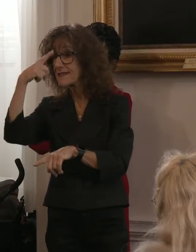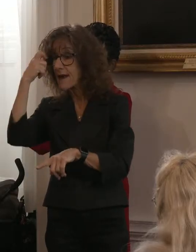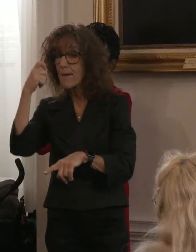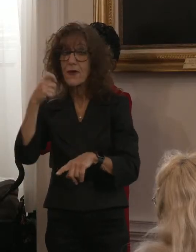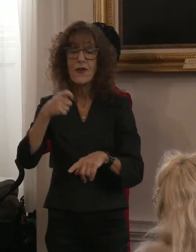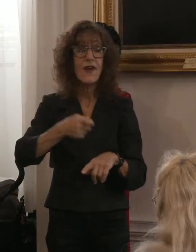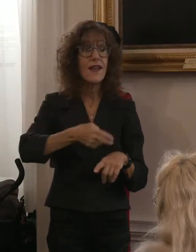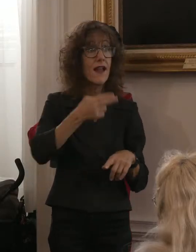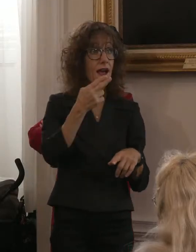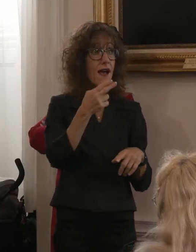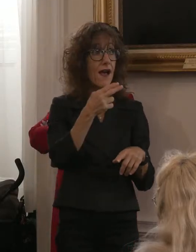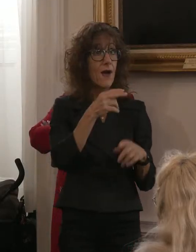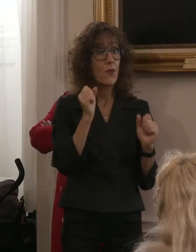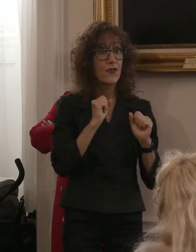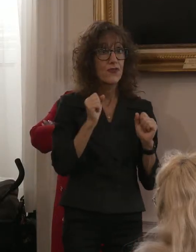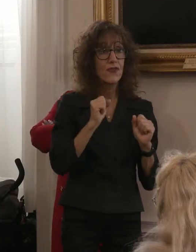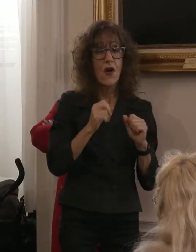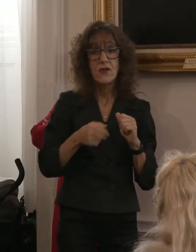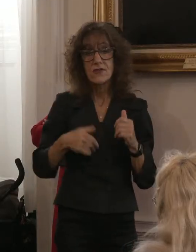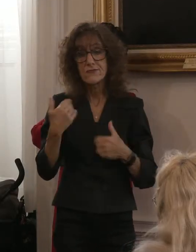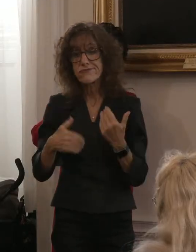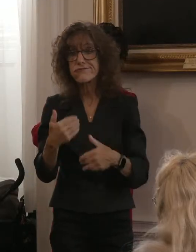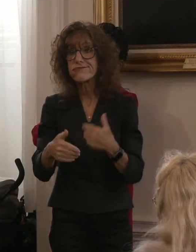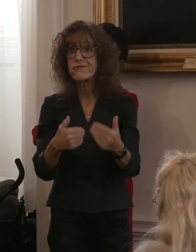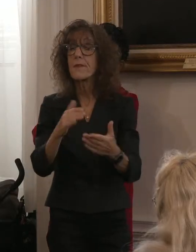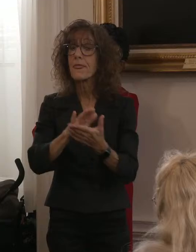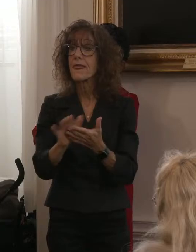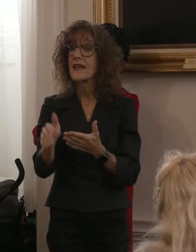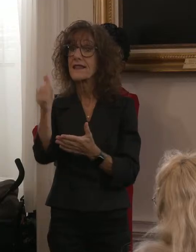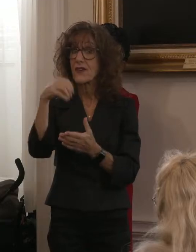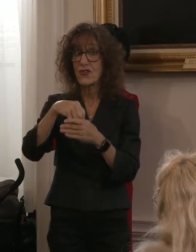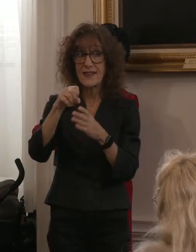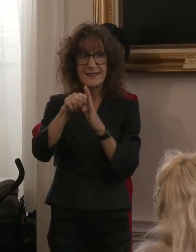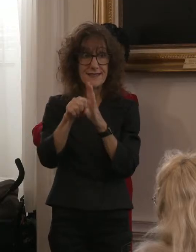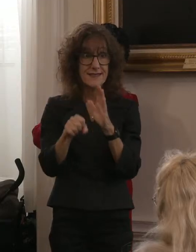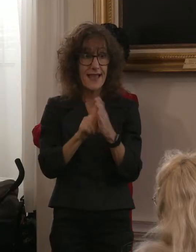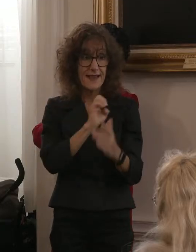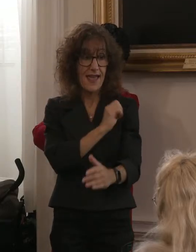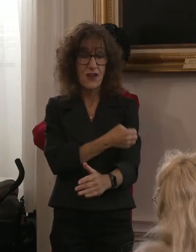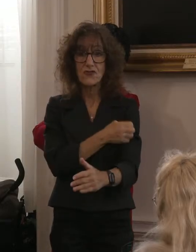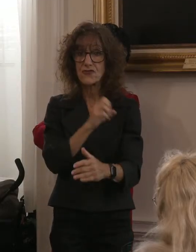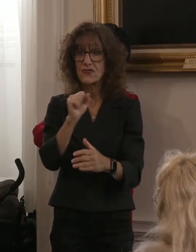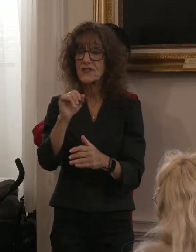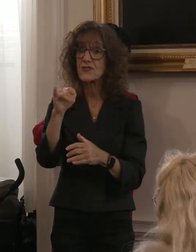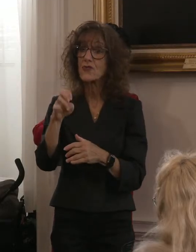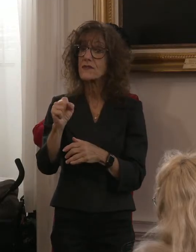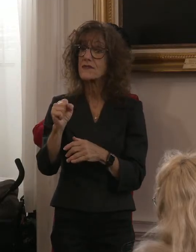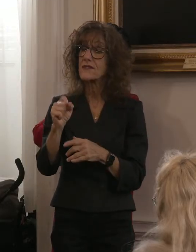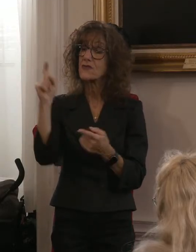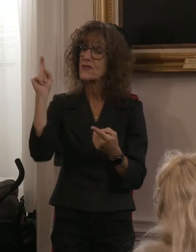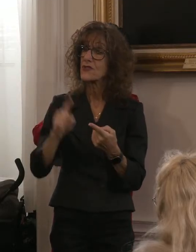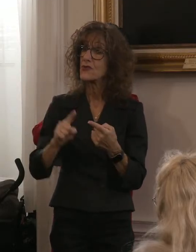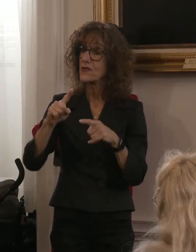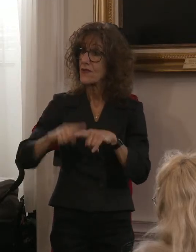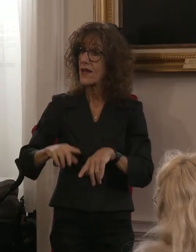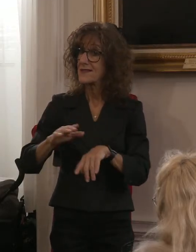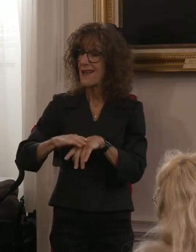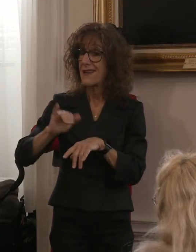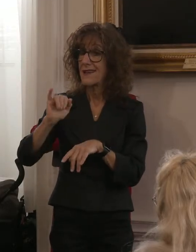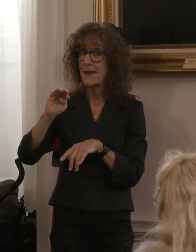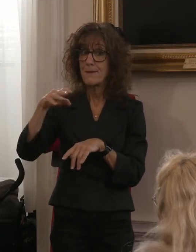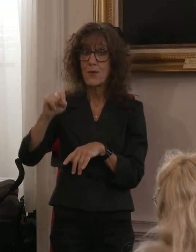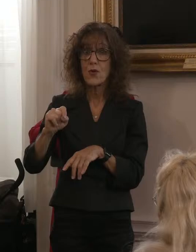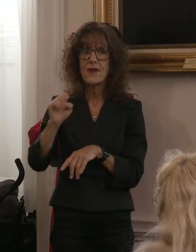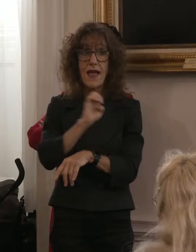winter. We're also accelerating the development of cleaner, in-state energy sources, reducing our reliance on imported energy.